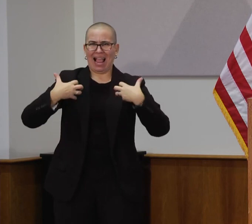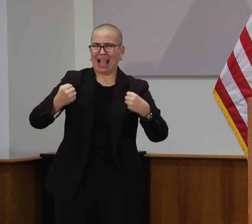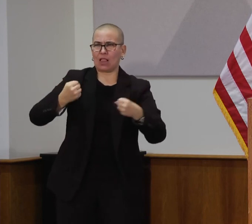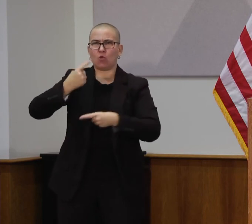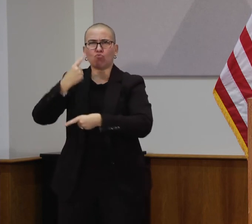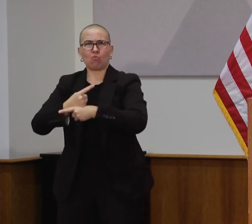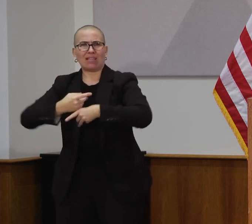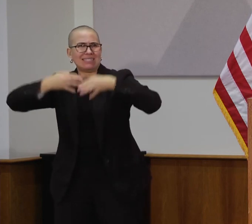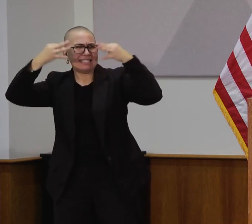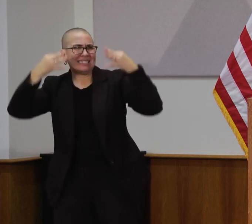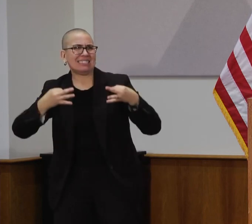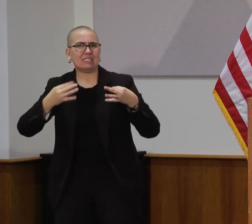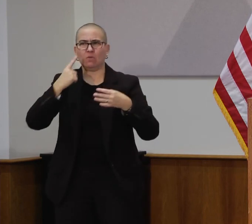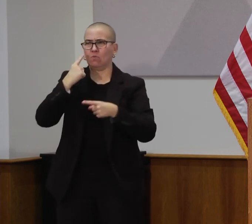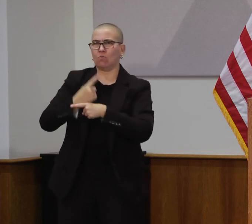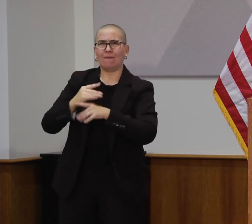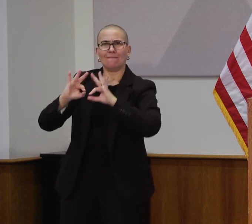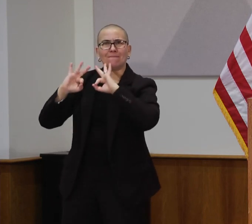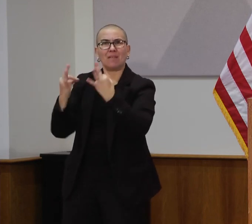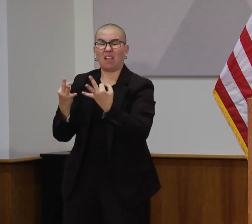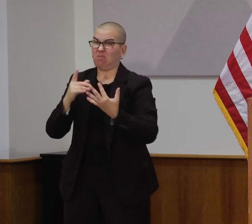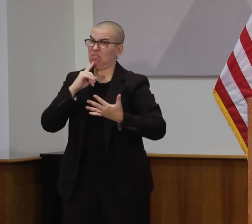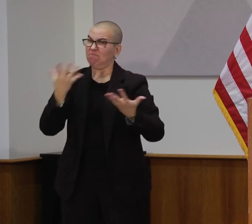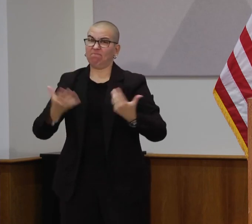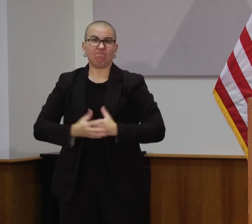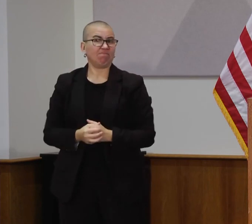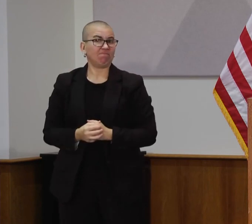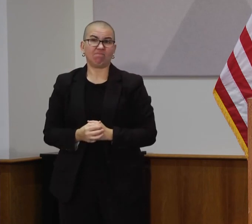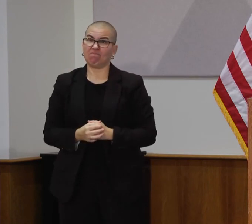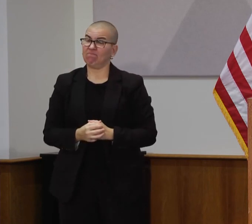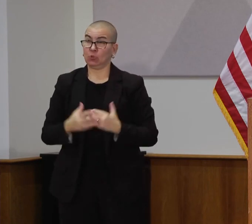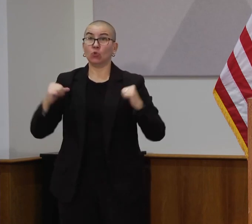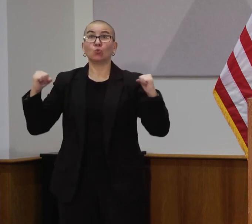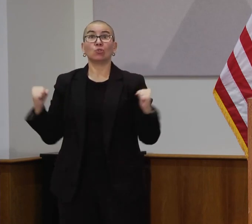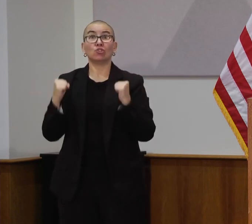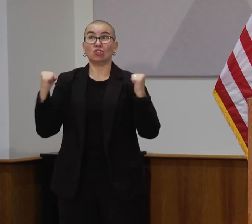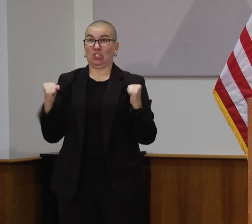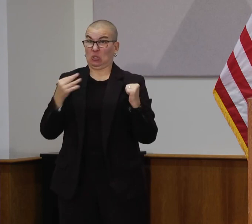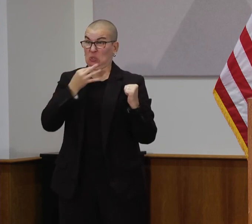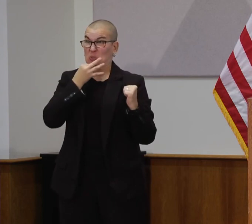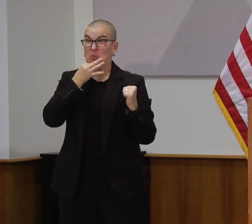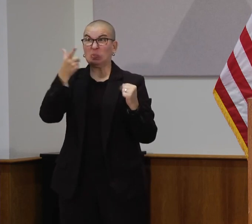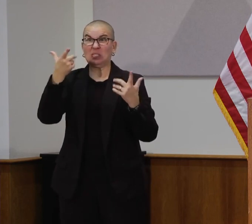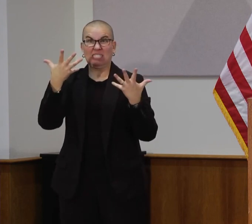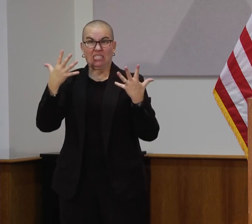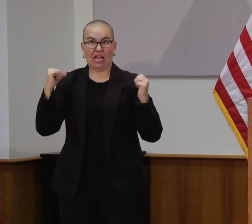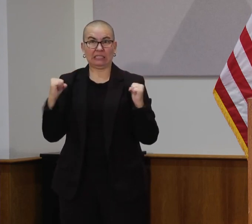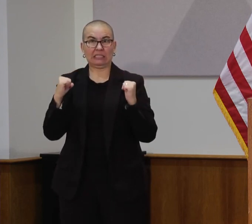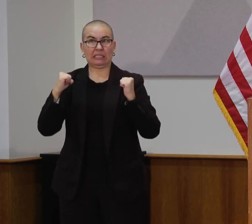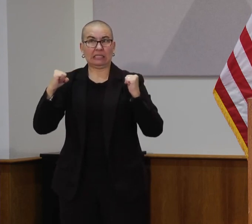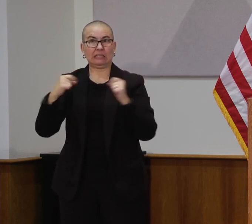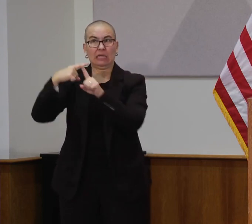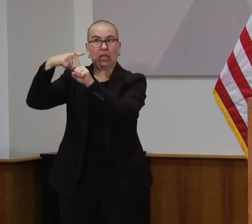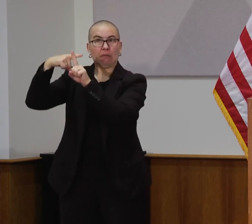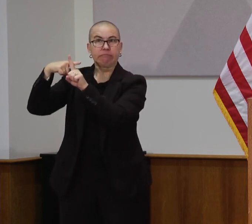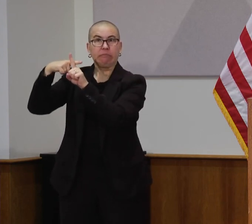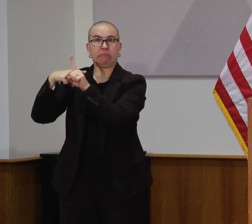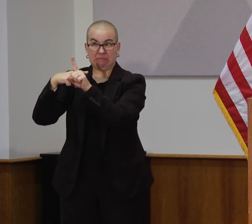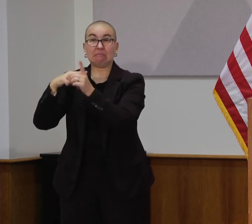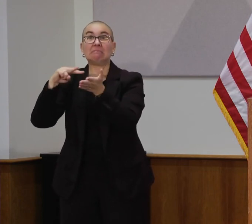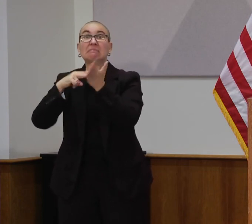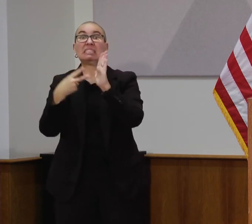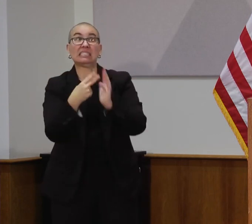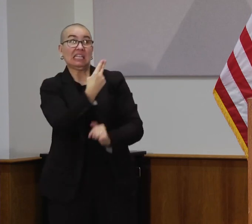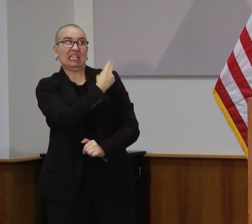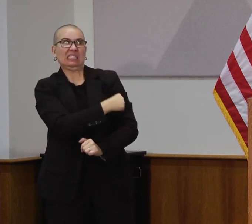But here's the hard truth as the cold weather sets in and if we don't bend the curve again. Today, hospitals are busier than